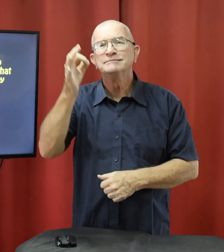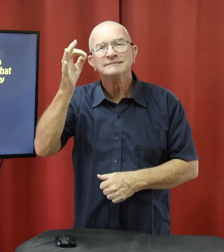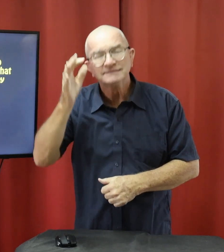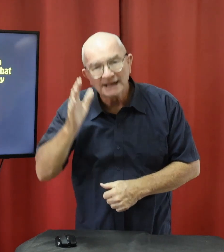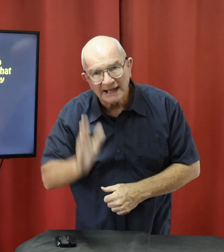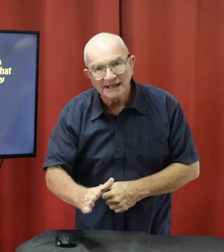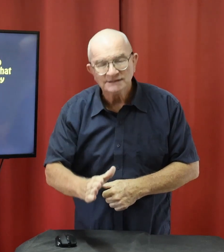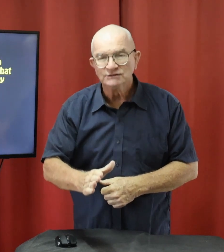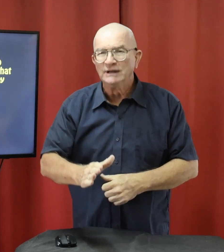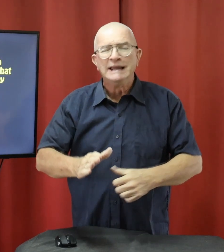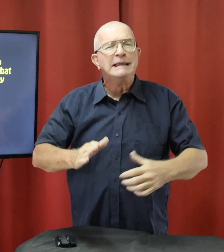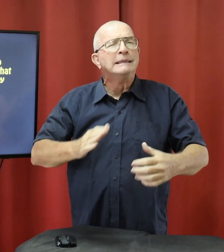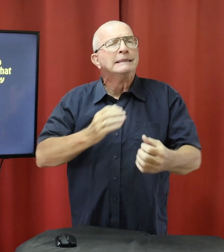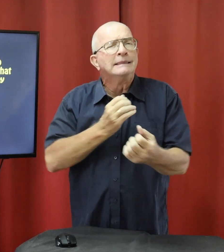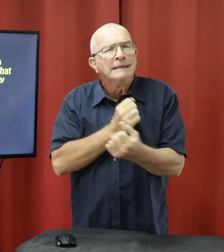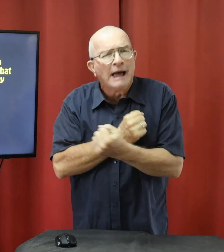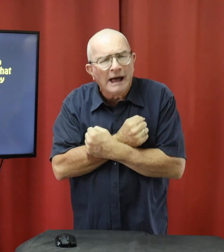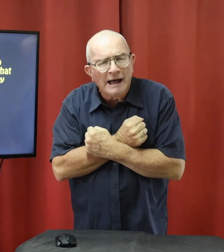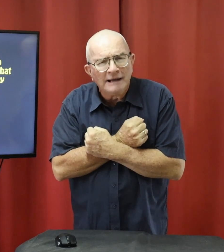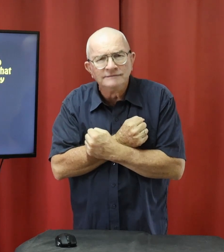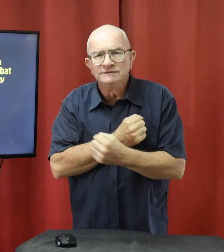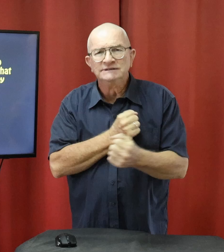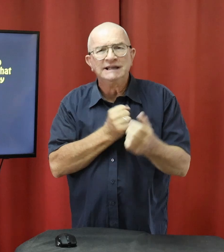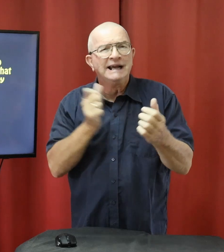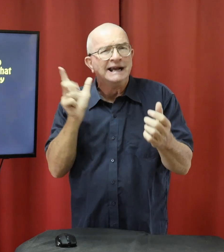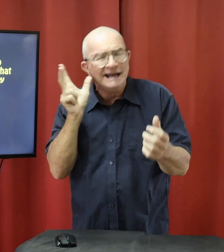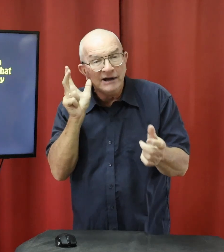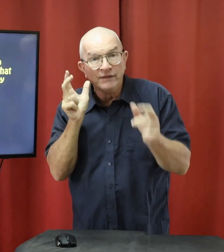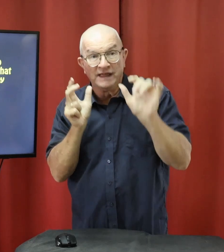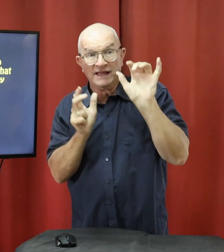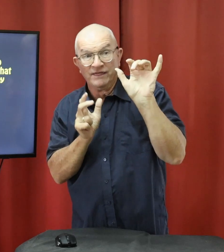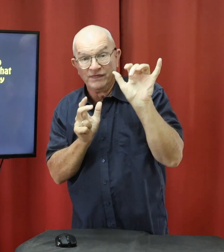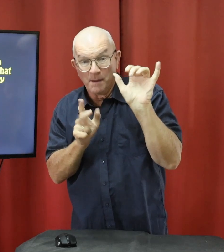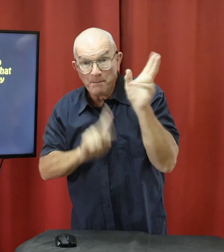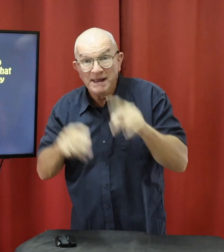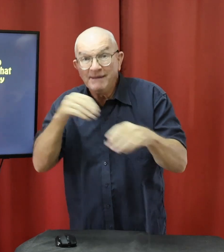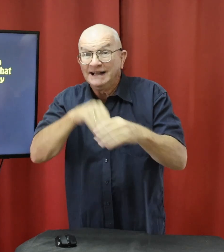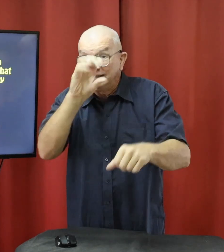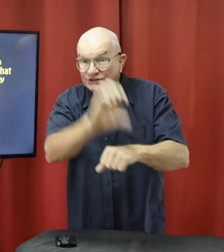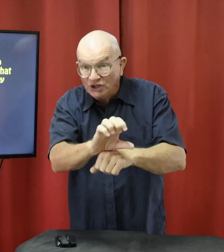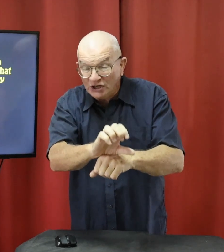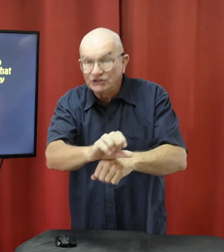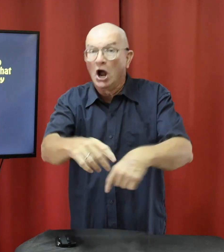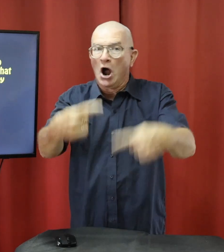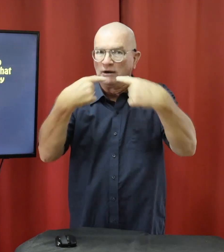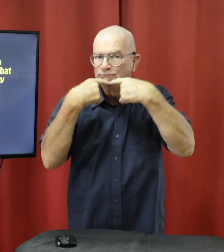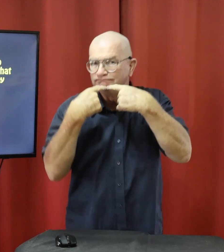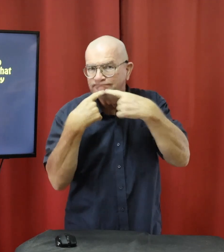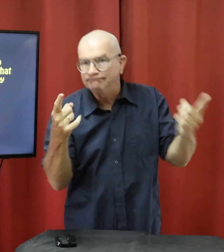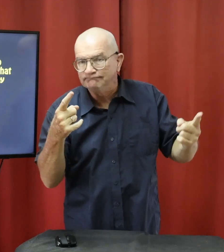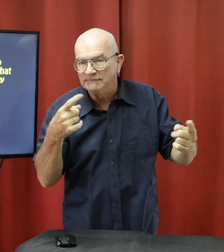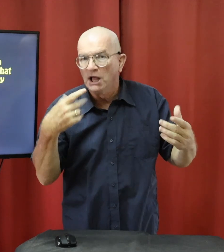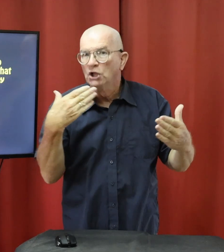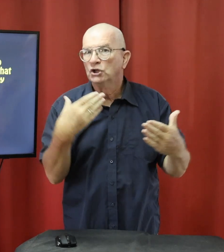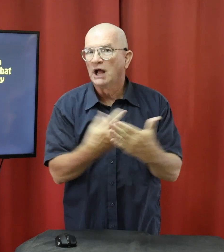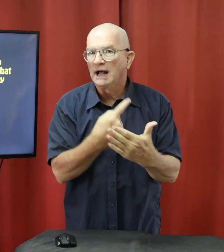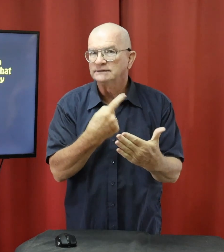And that's really the heart of every pastor. He loves hearing that the people in the church are proclaiming